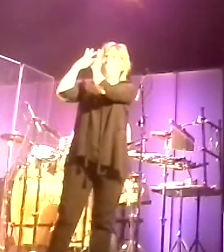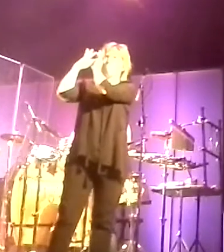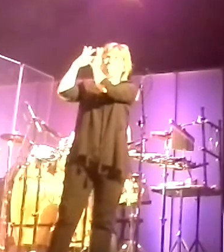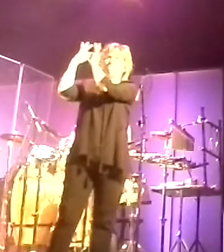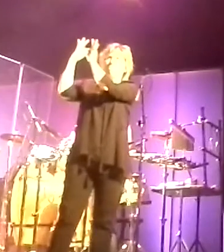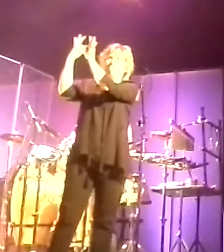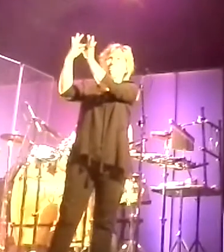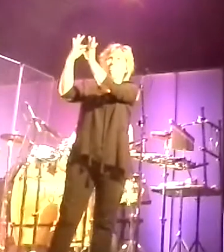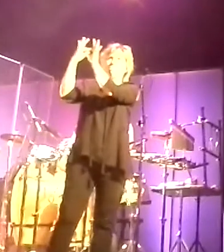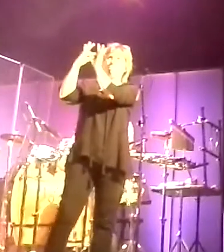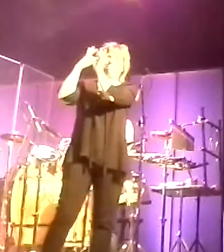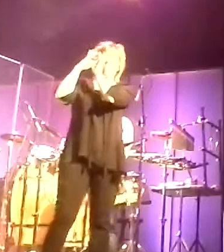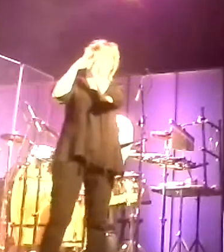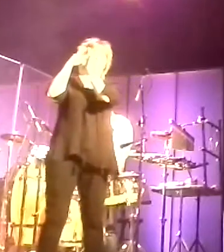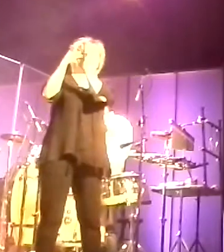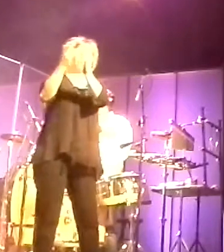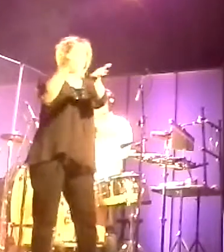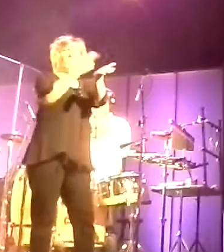Sing it out.